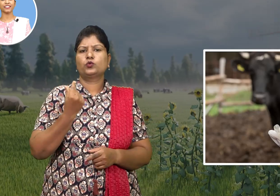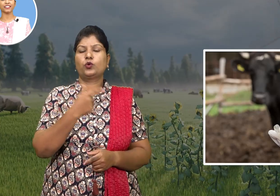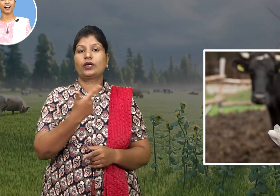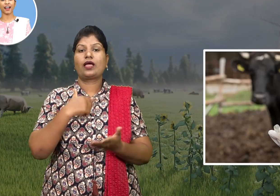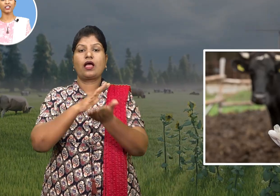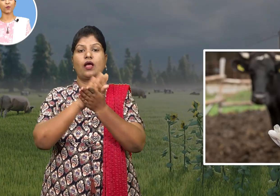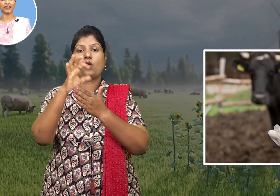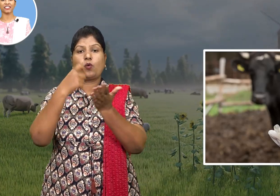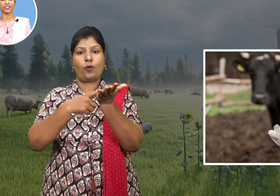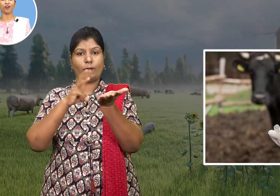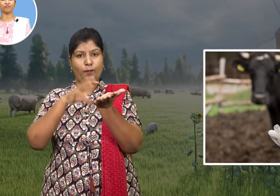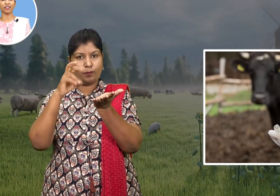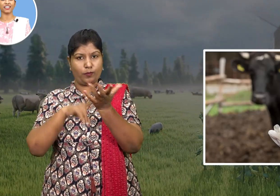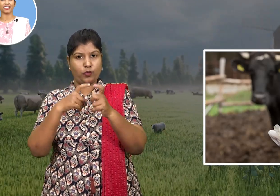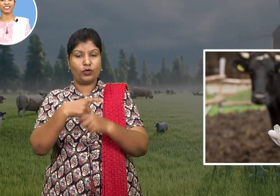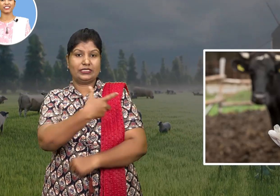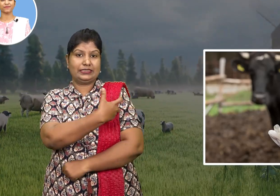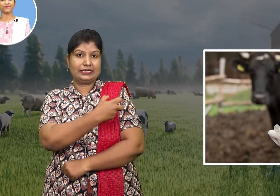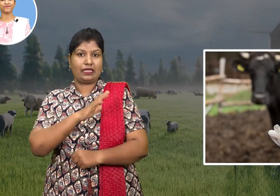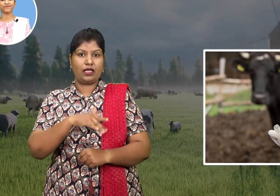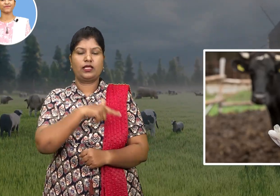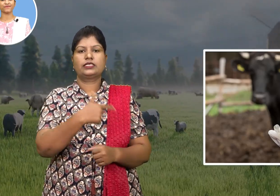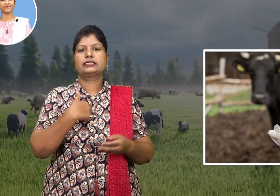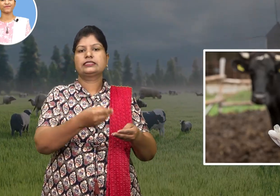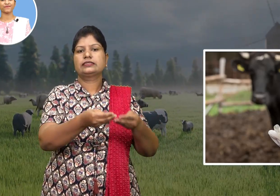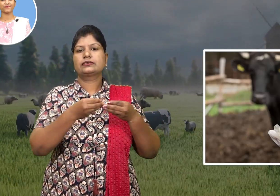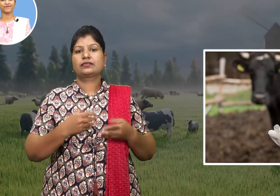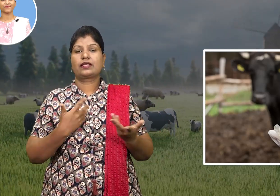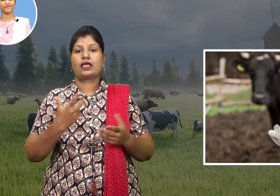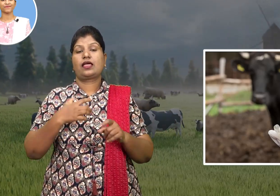to get a high quantity of milk.